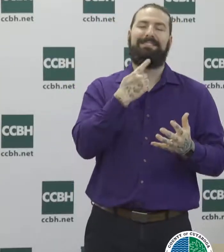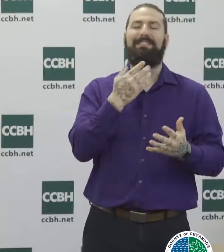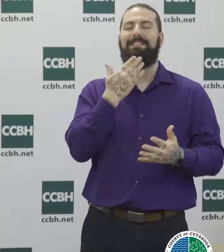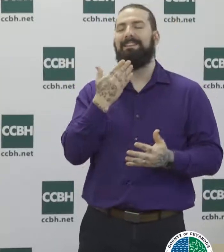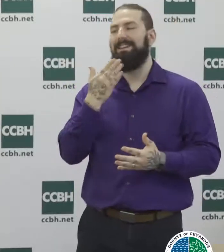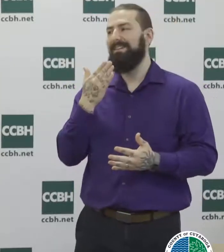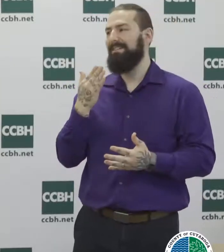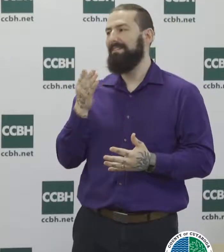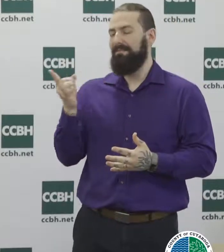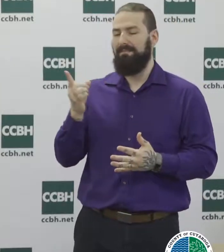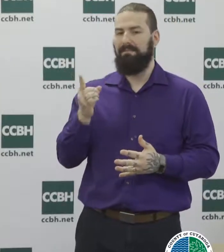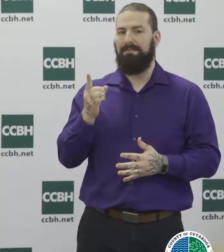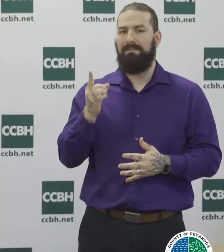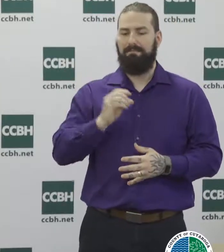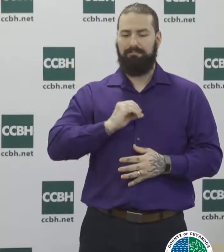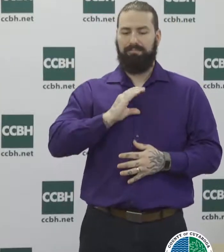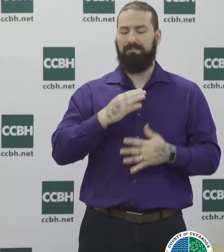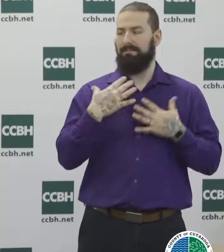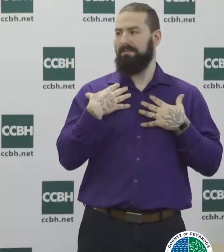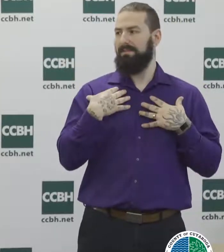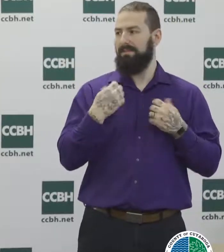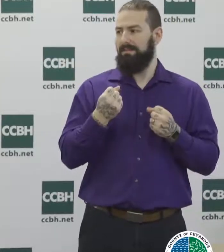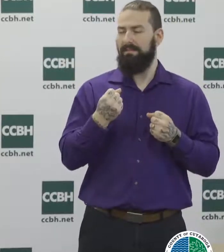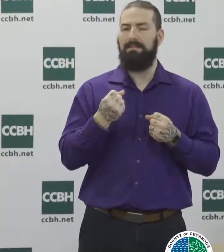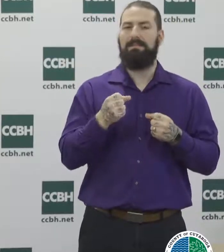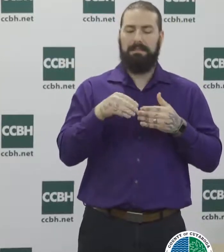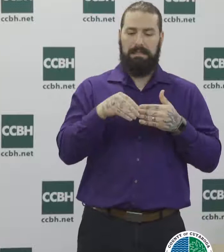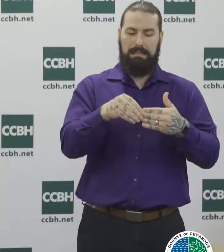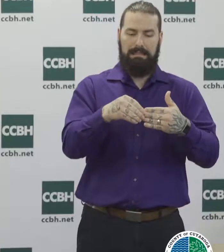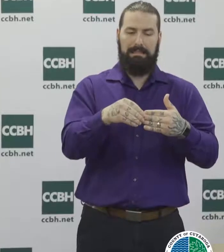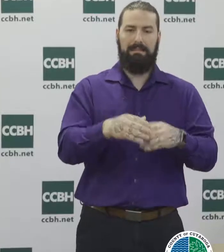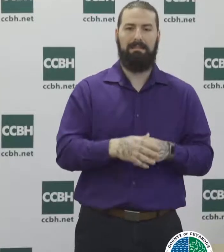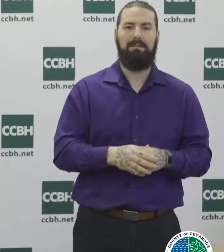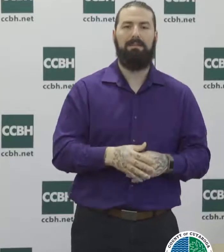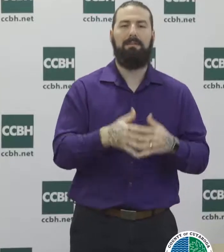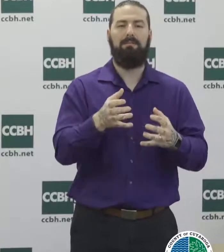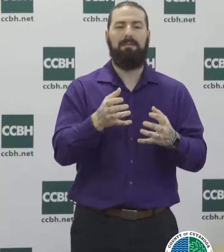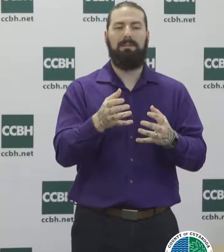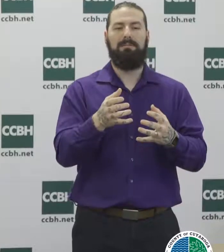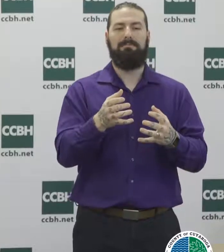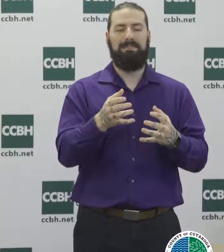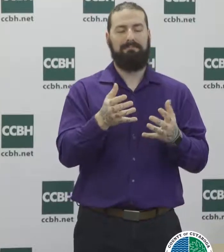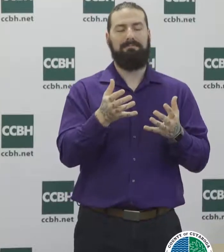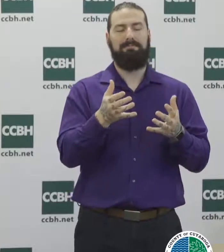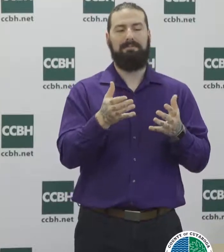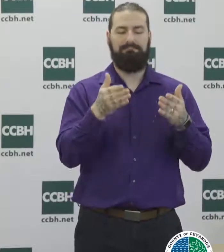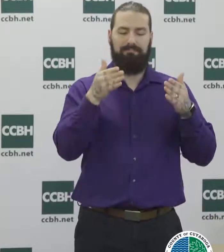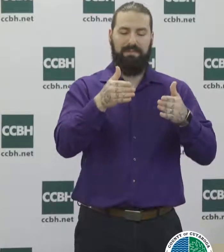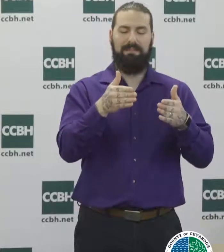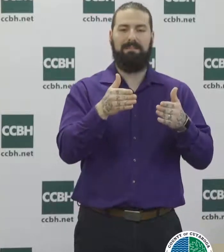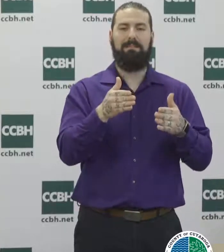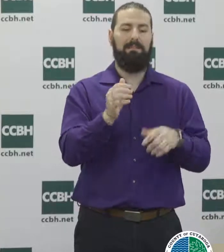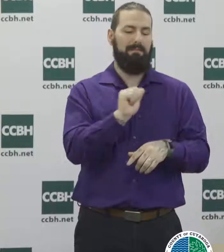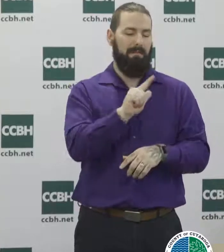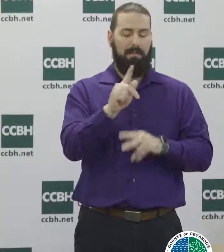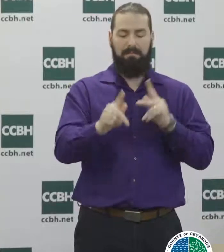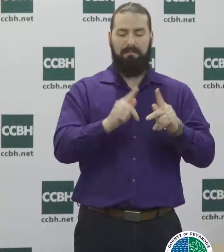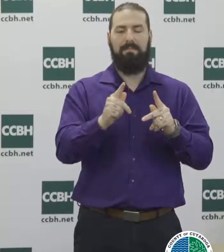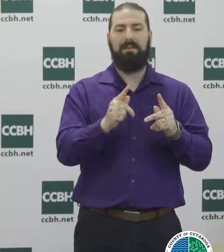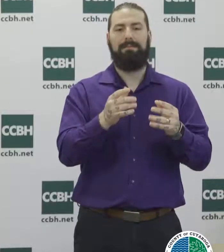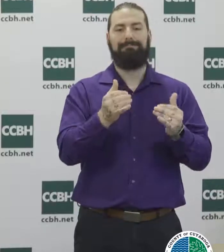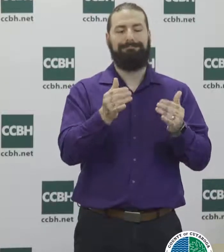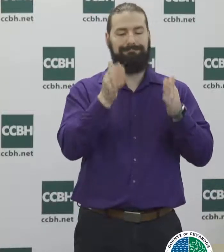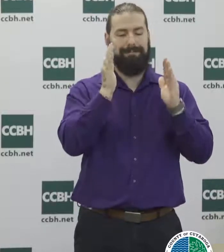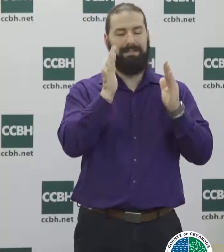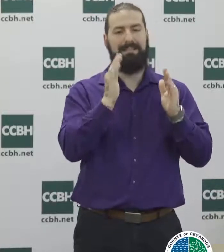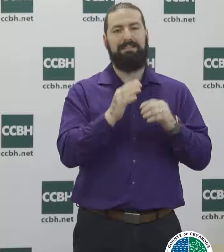to lead and take this moment that we have with everyone paying attention to this COVID work to talk about something that is having a central